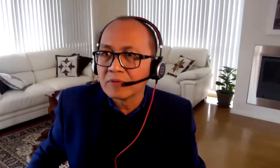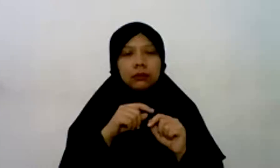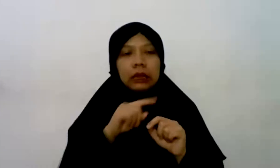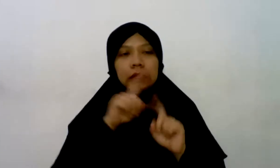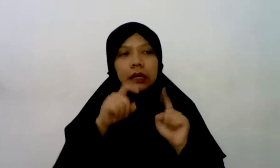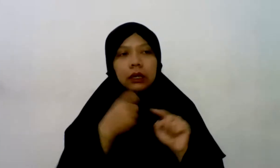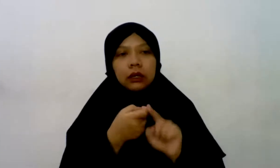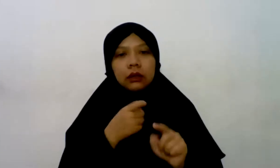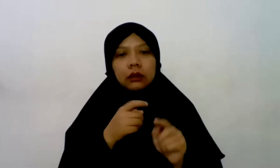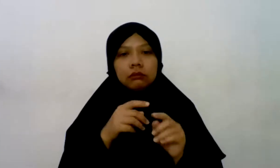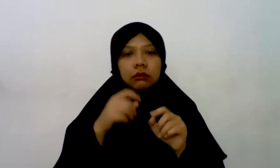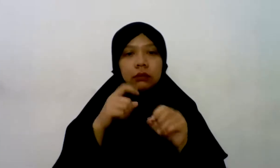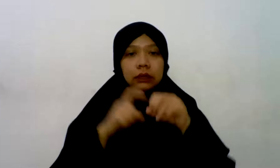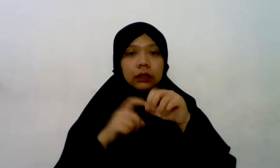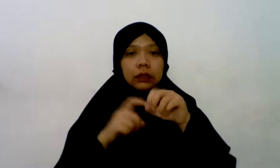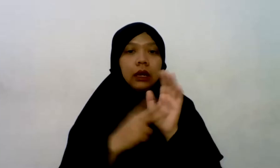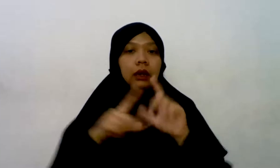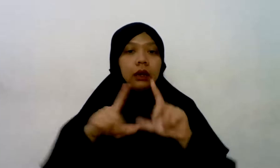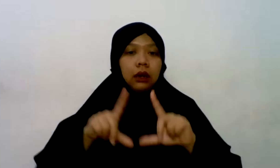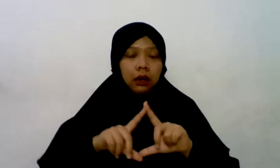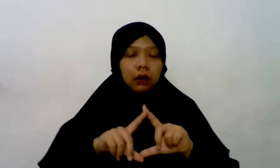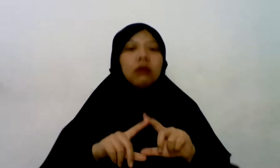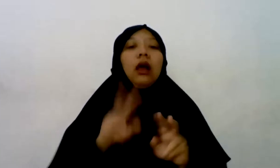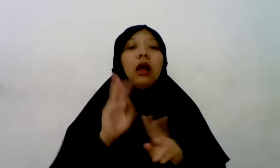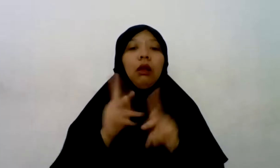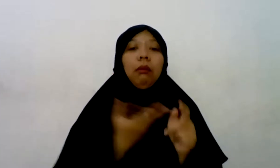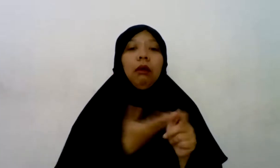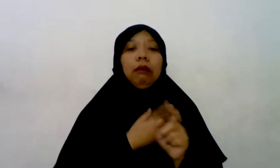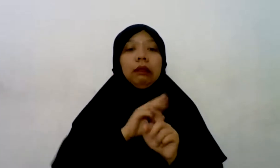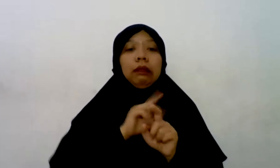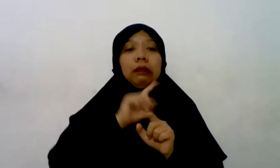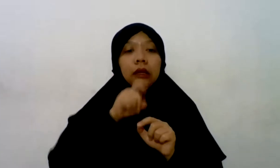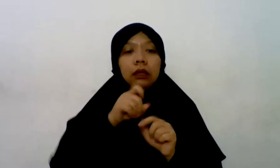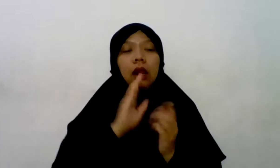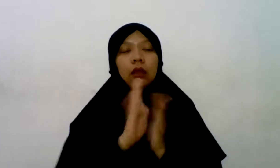if you want to ask question. I don't see.